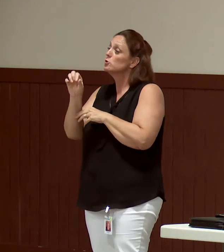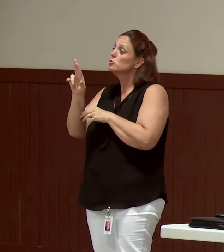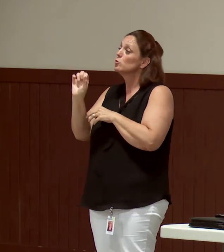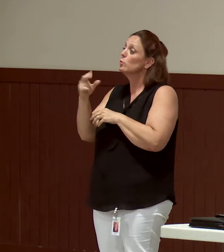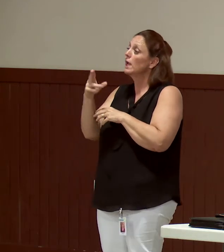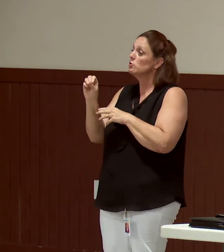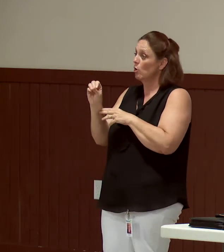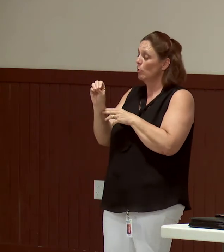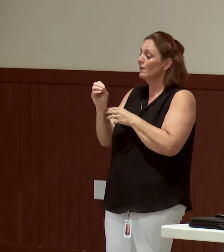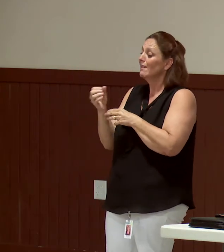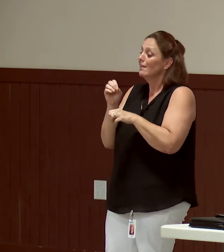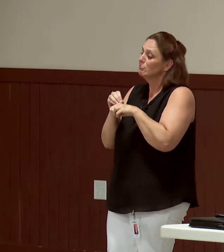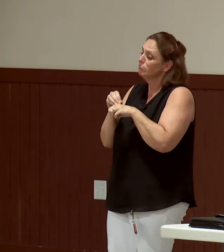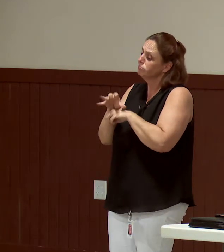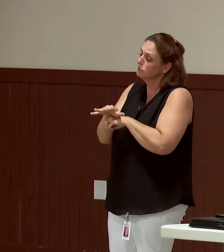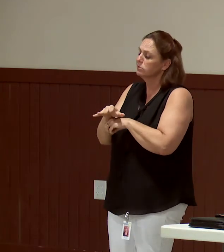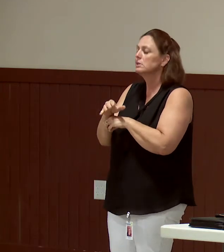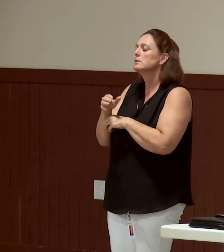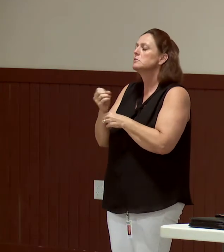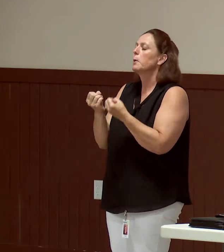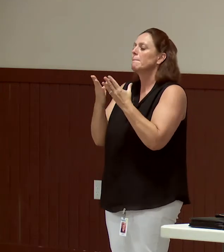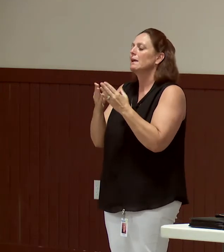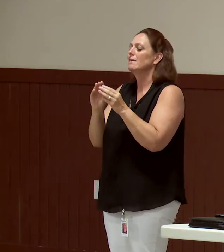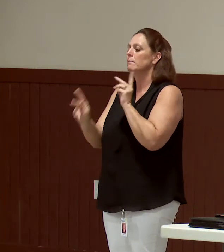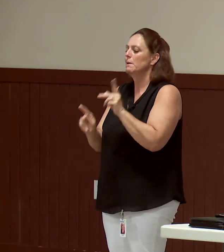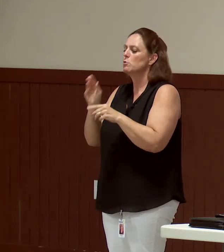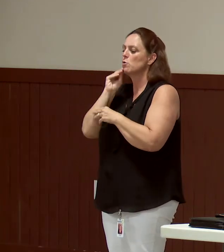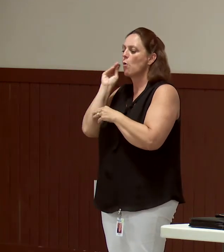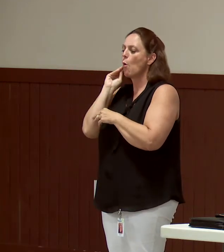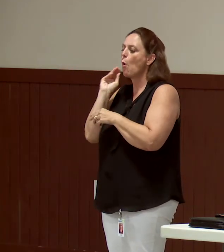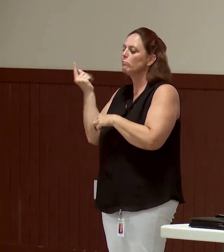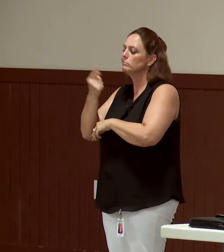care providers particularly hard.